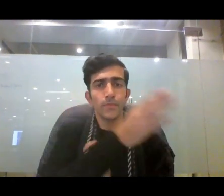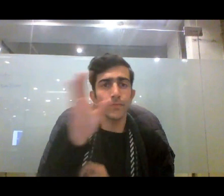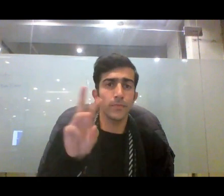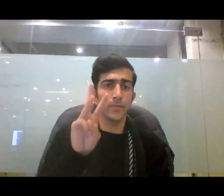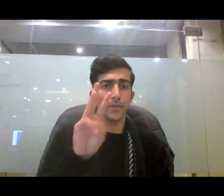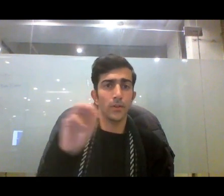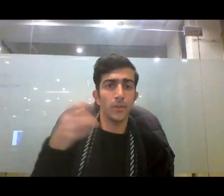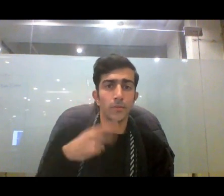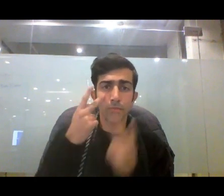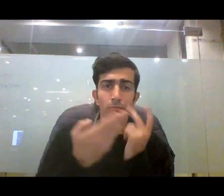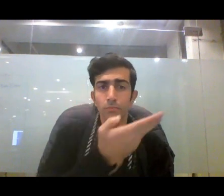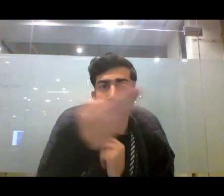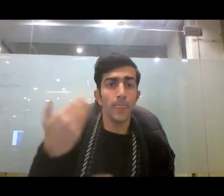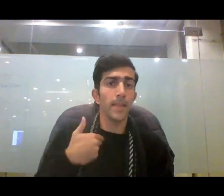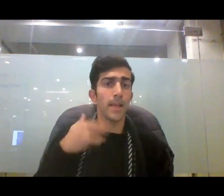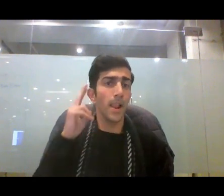learning the graphic designing skill,